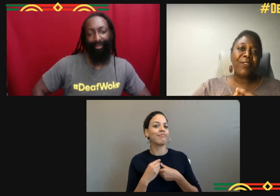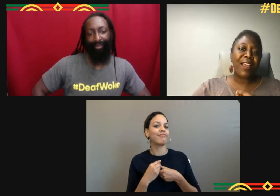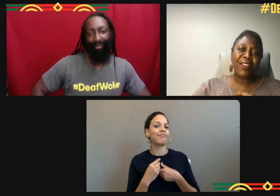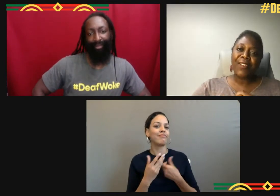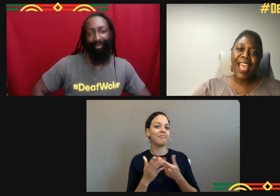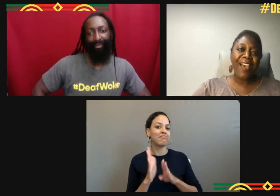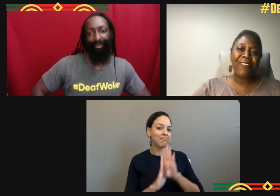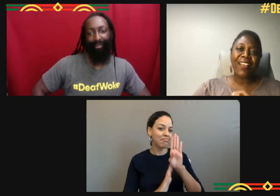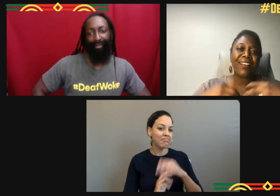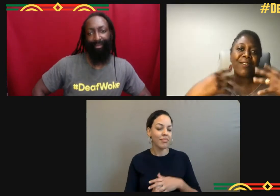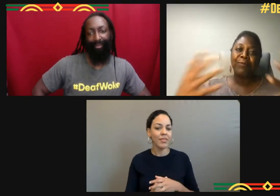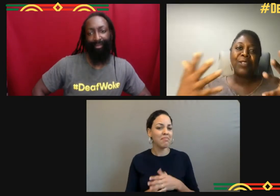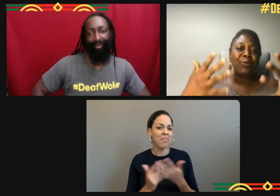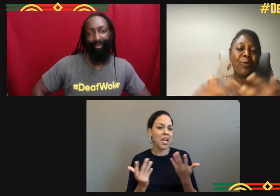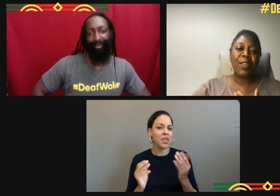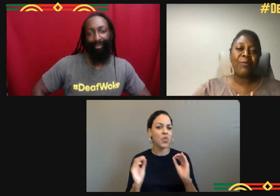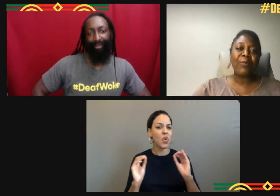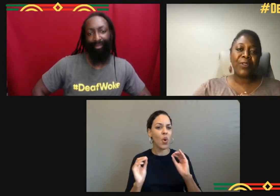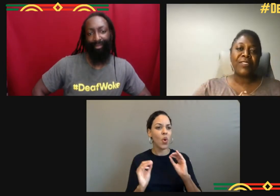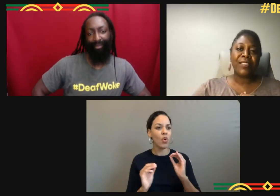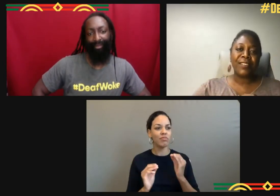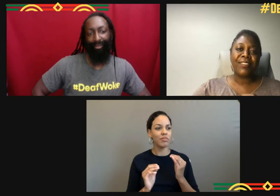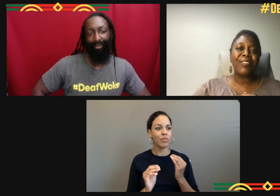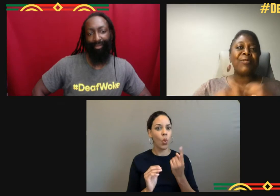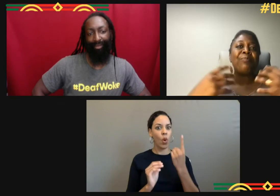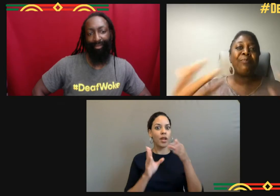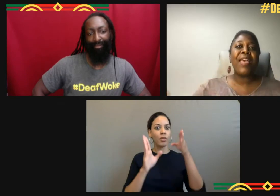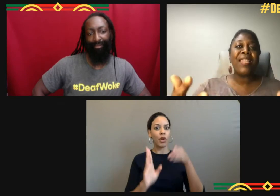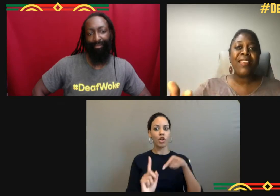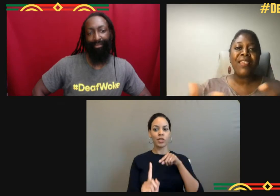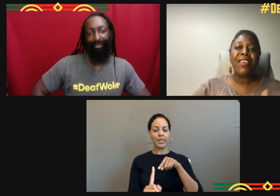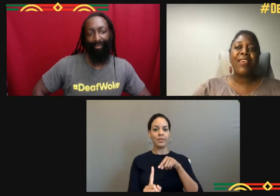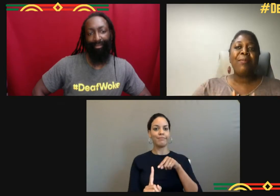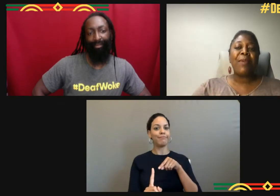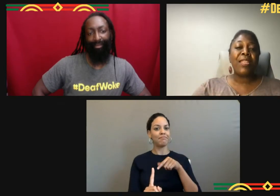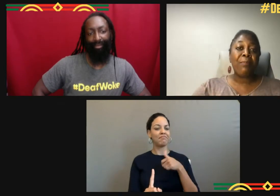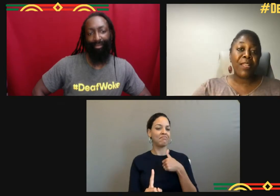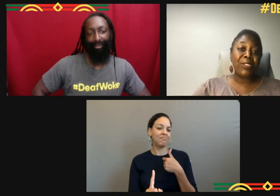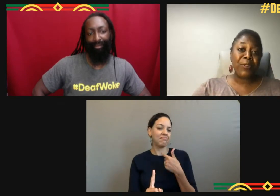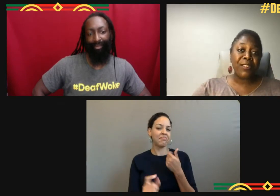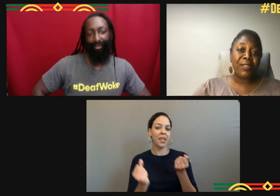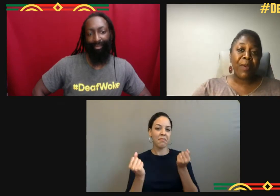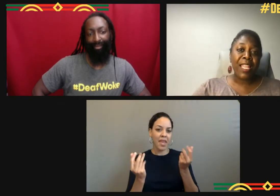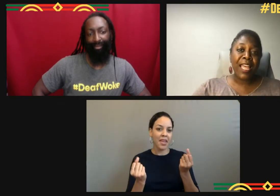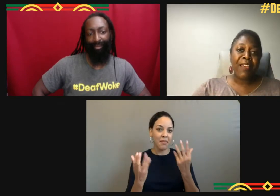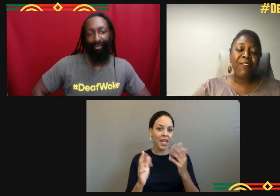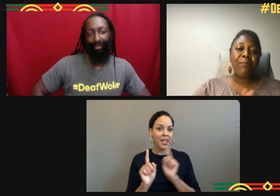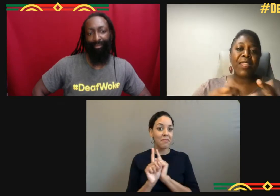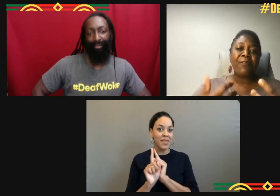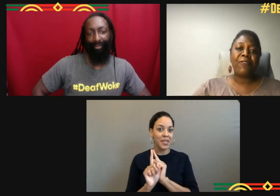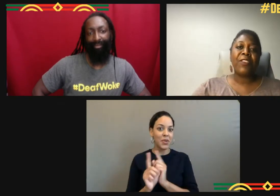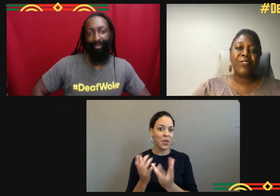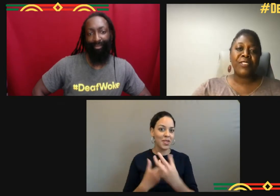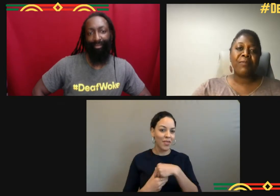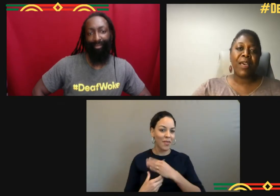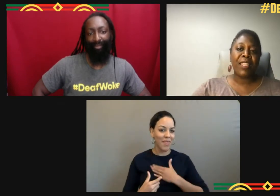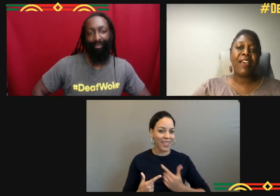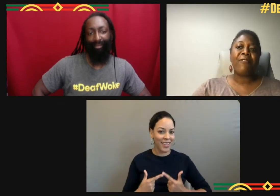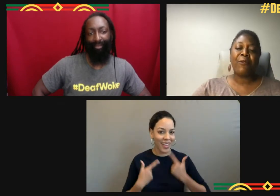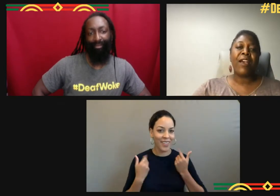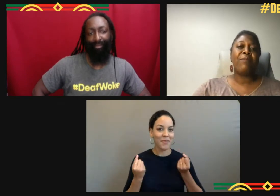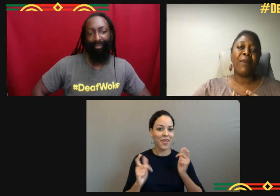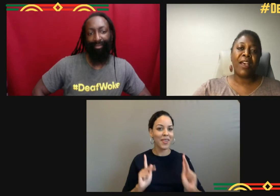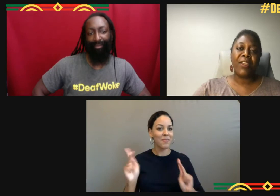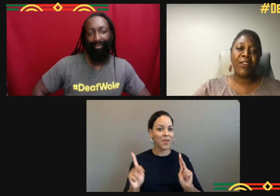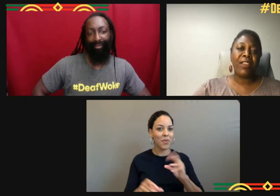But I don't have like just one person. There's many, many mentors in my life and many figures in my